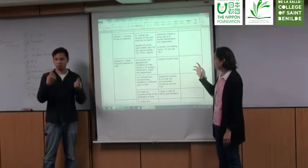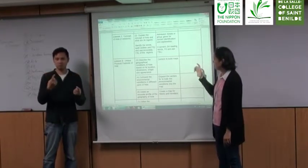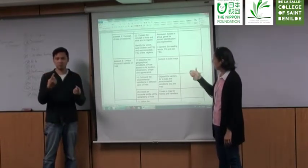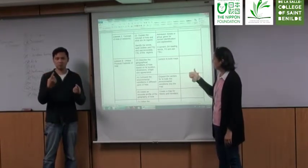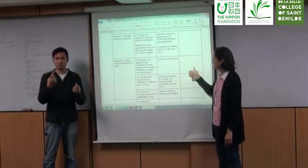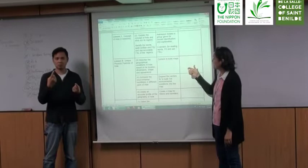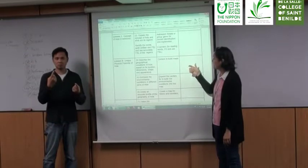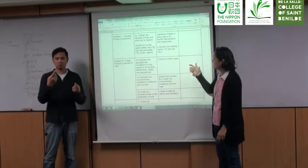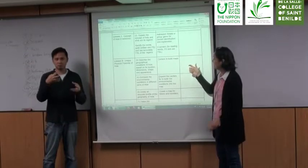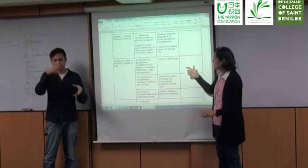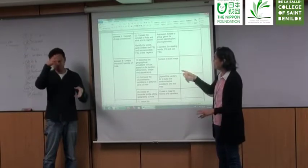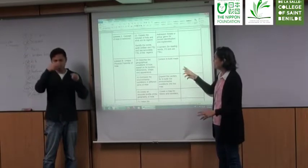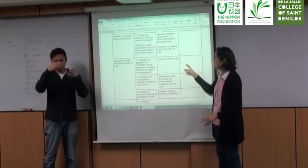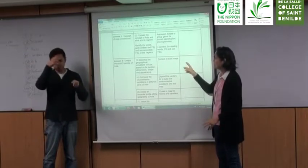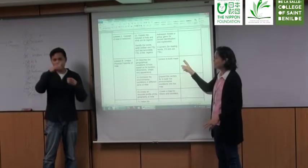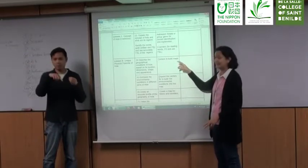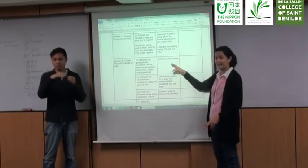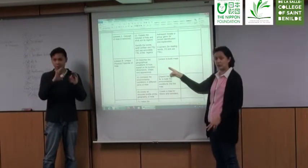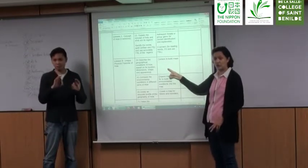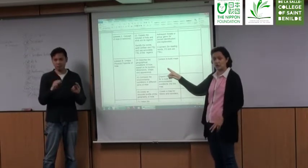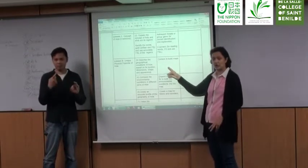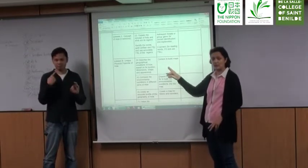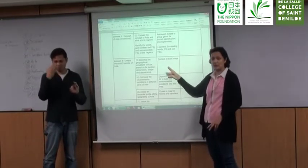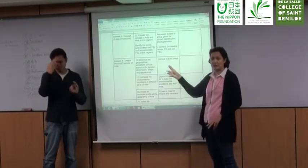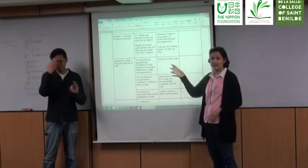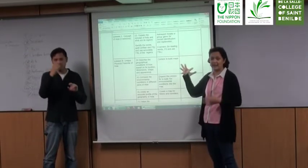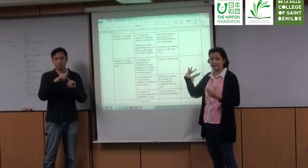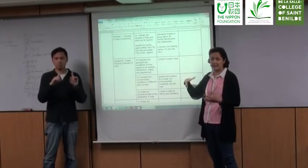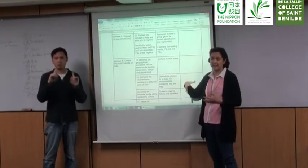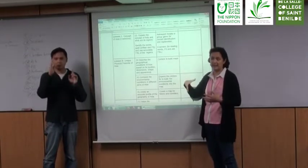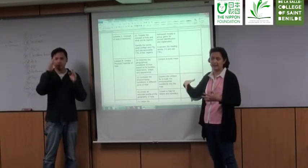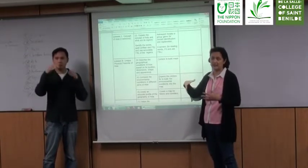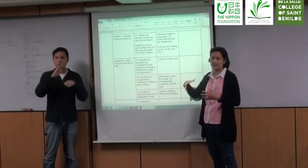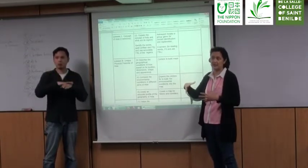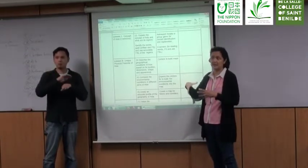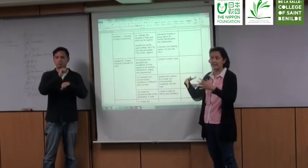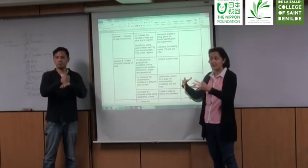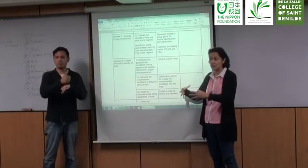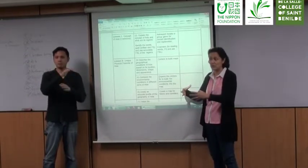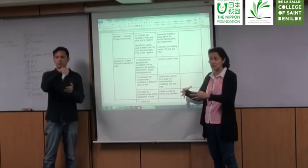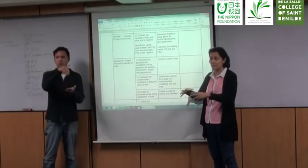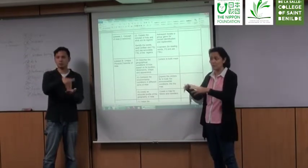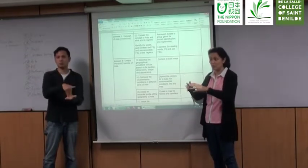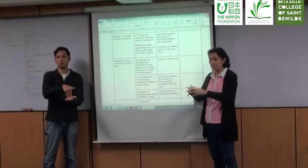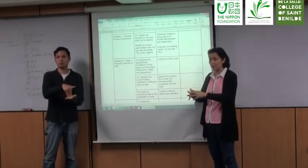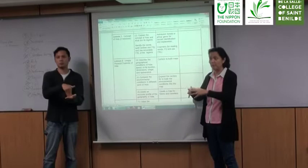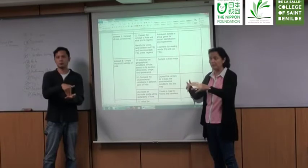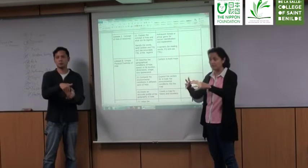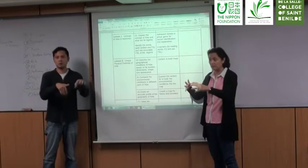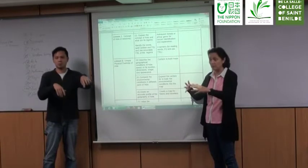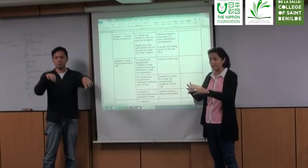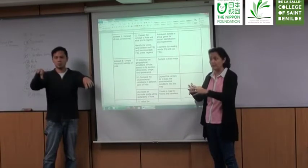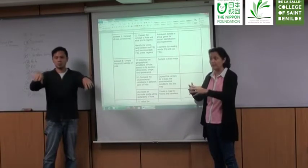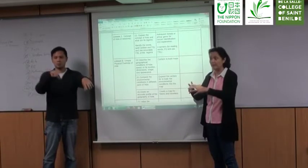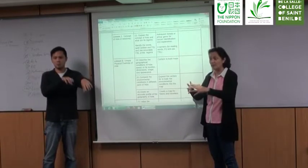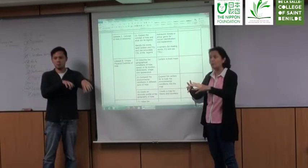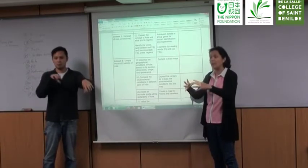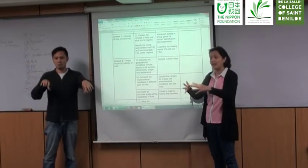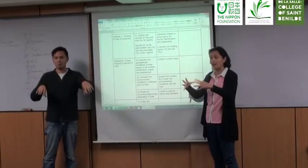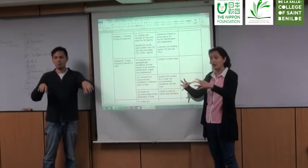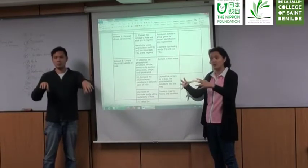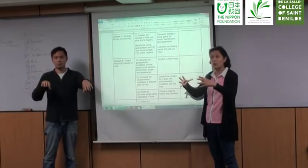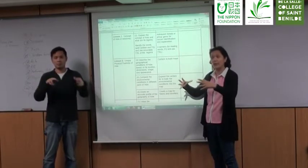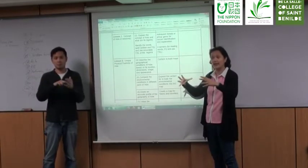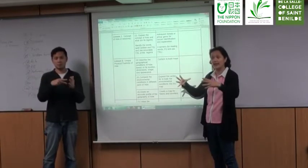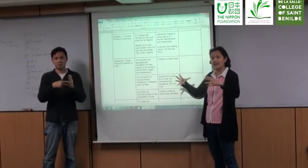with particular emphasis on the centers. The idea is that the centers will be